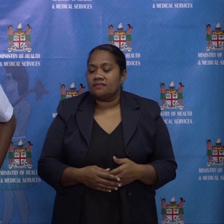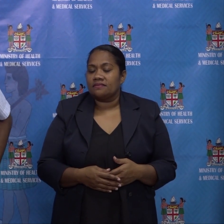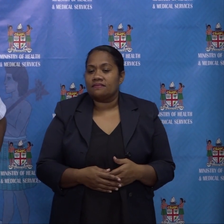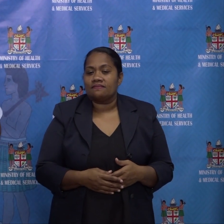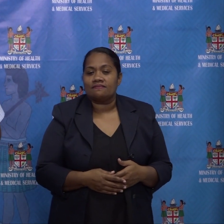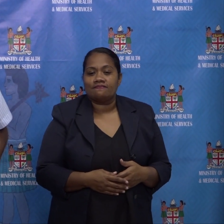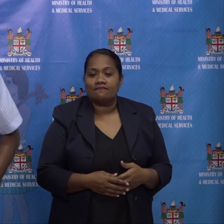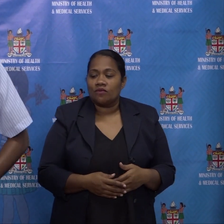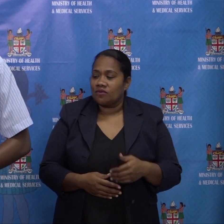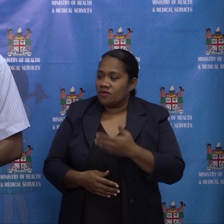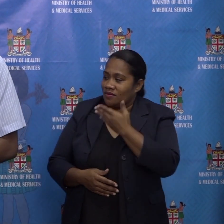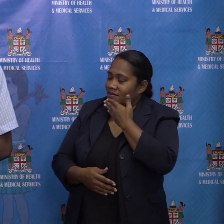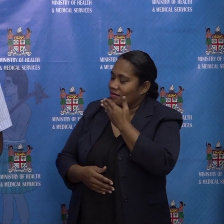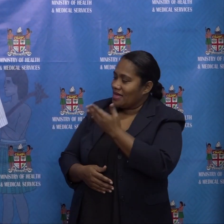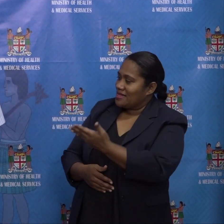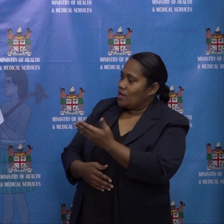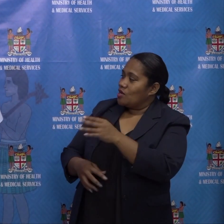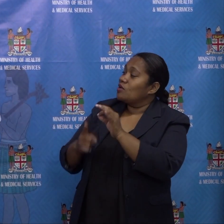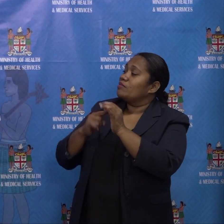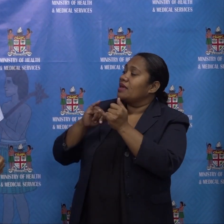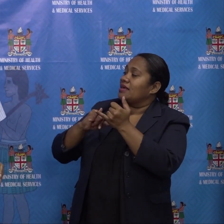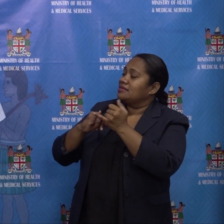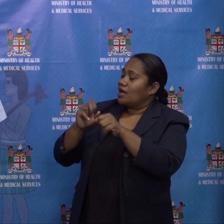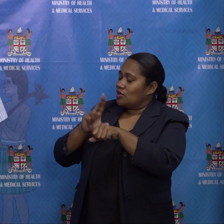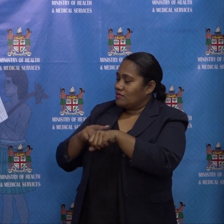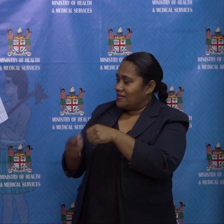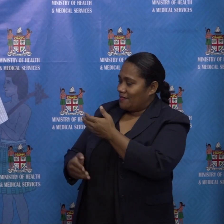Thank you, PS and Dr. Alicia.